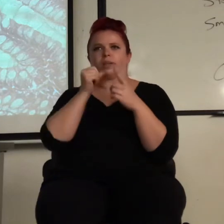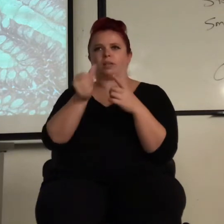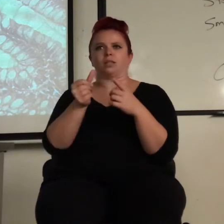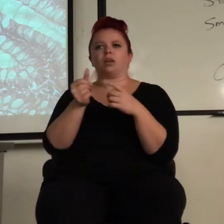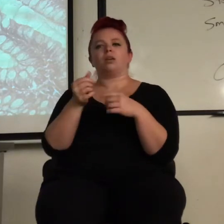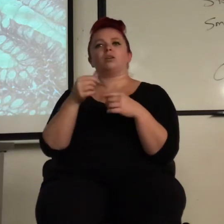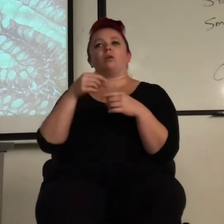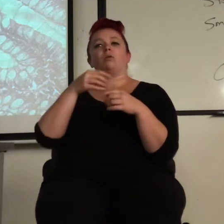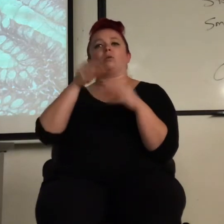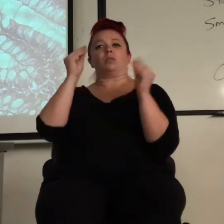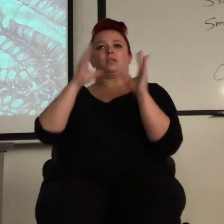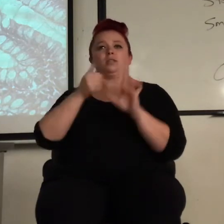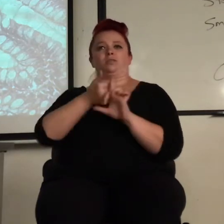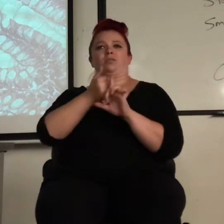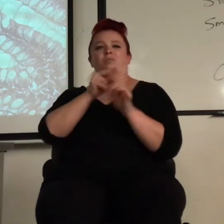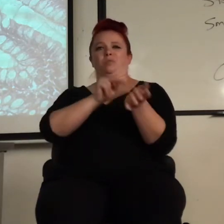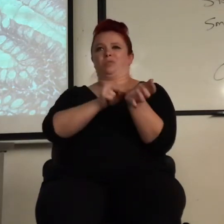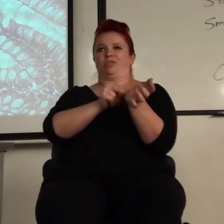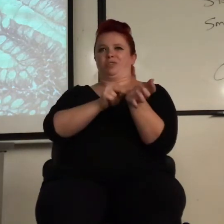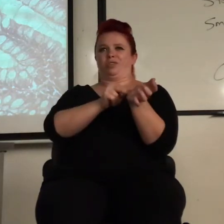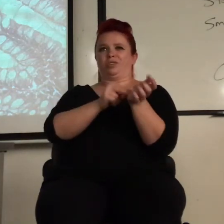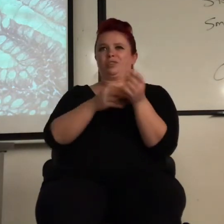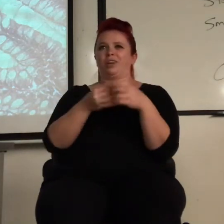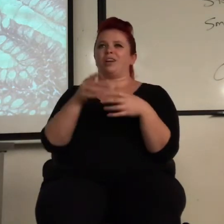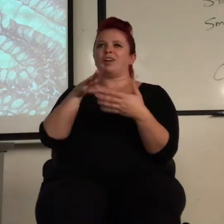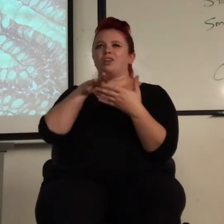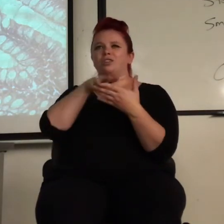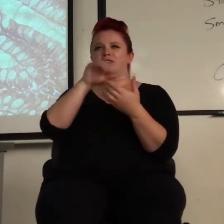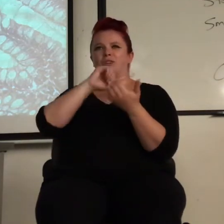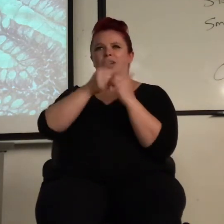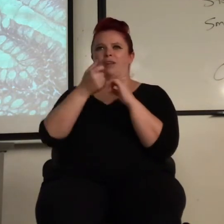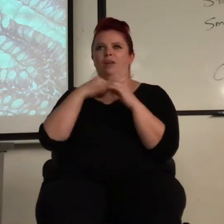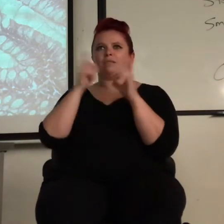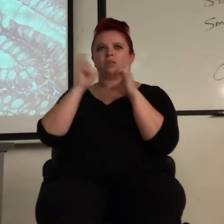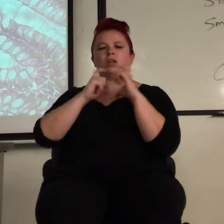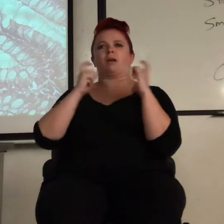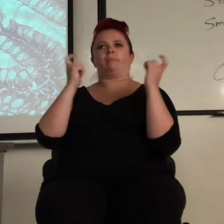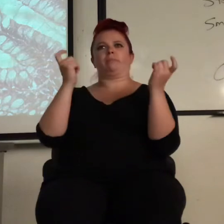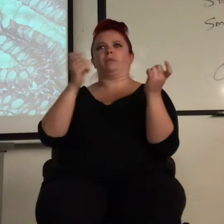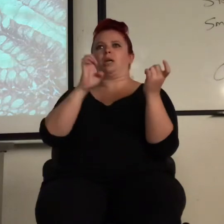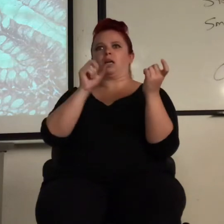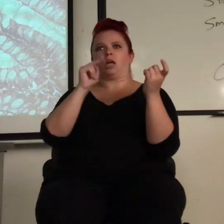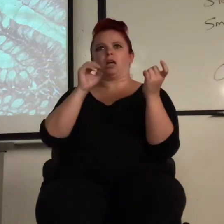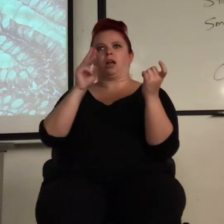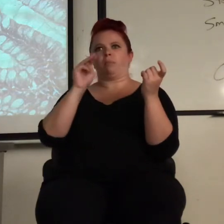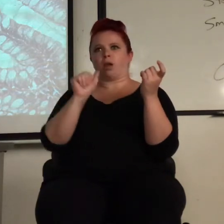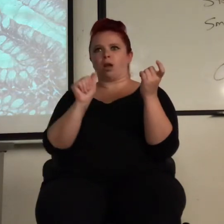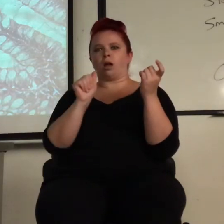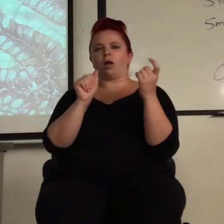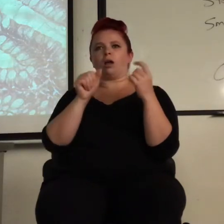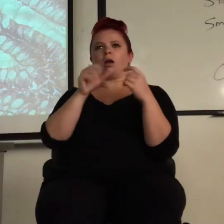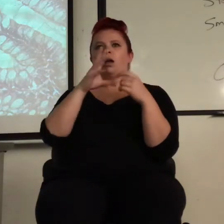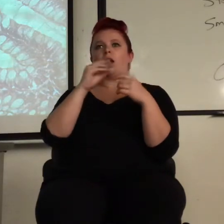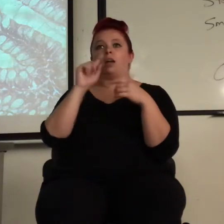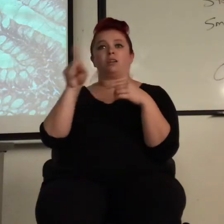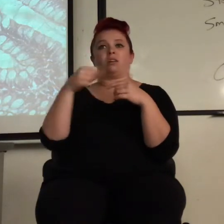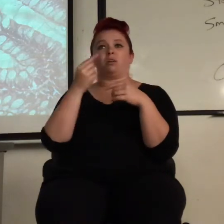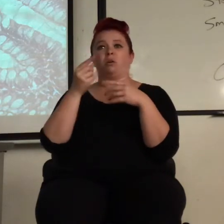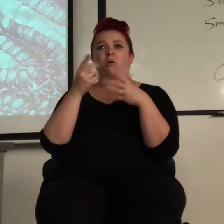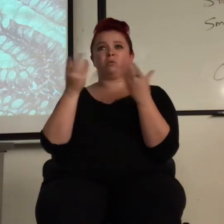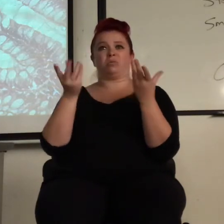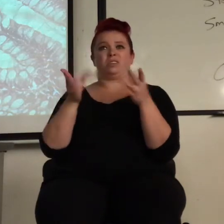those enemas, these massive, deep, big enemas. And he only did them like once a